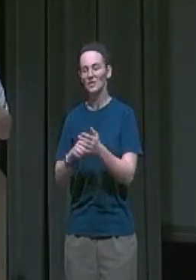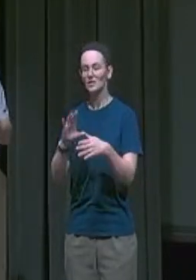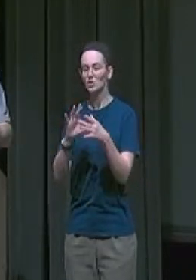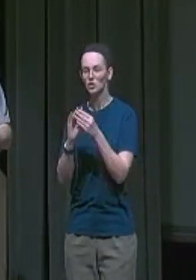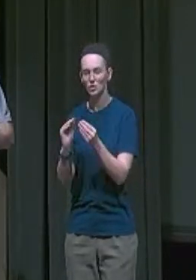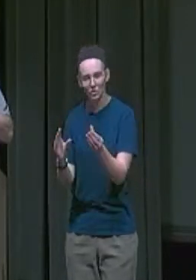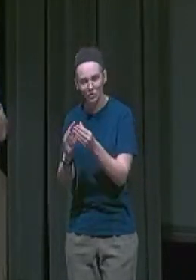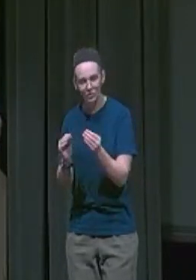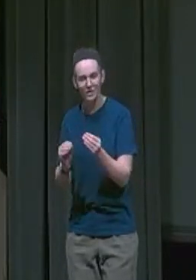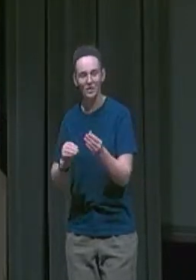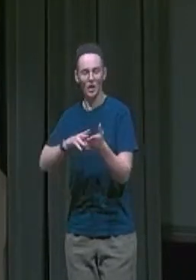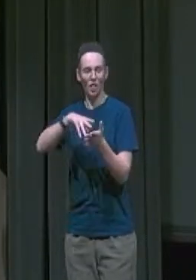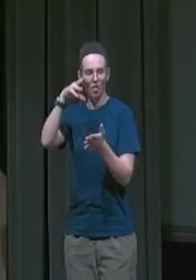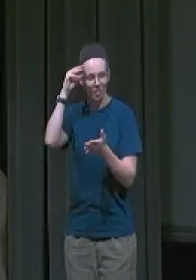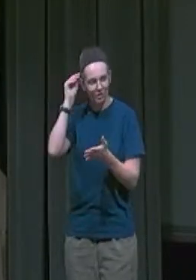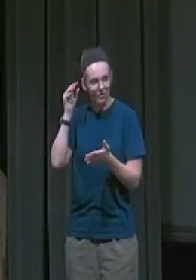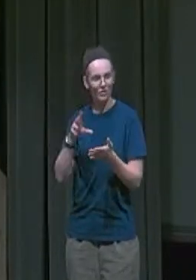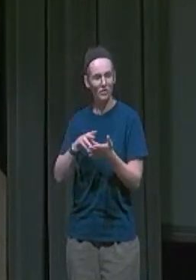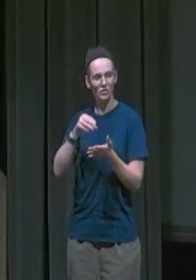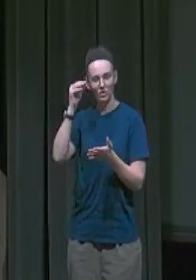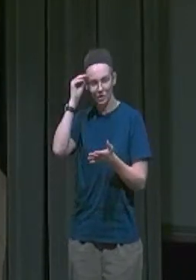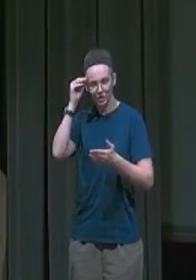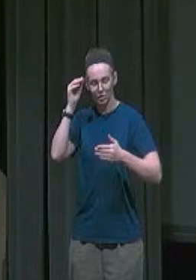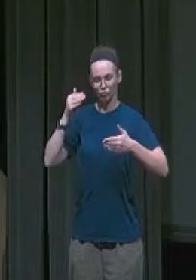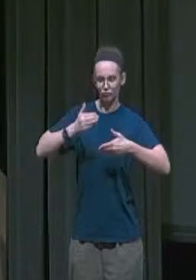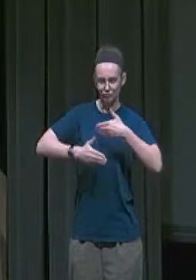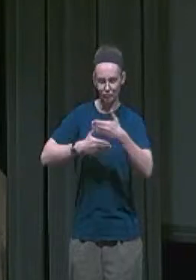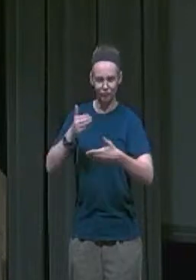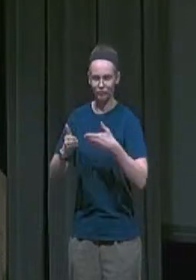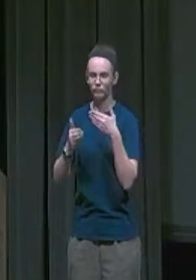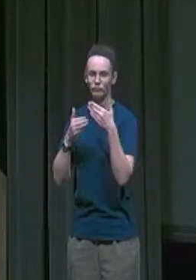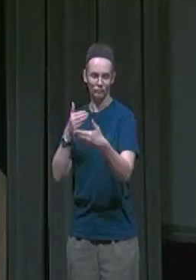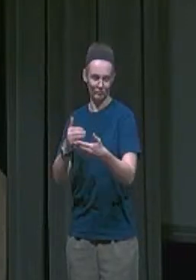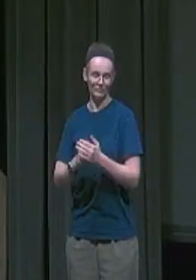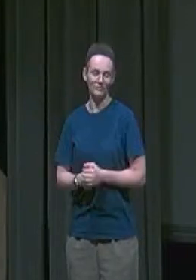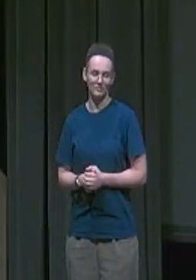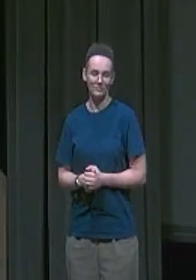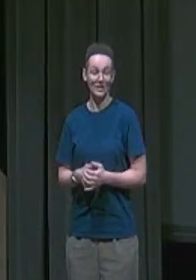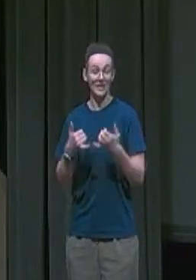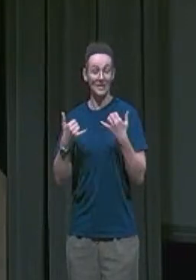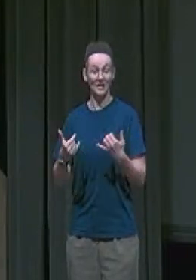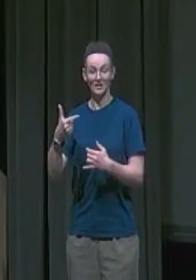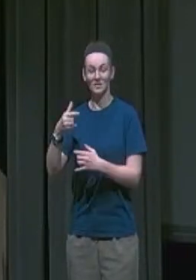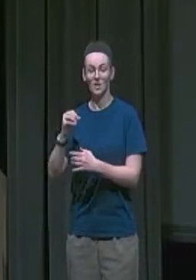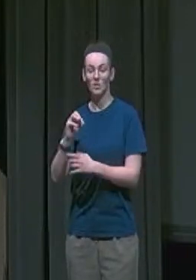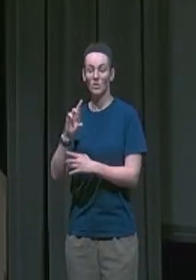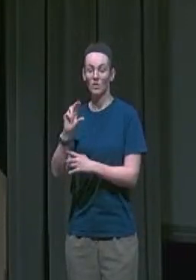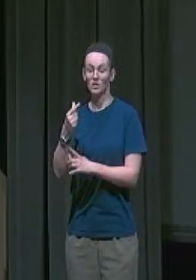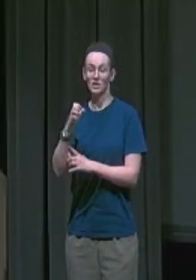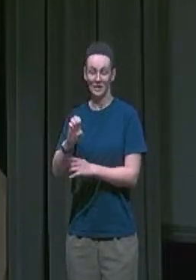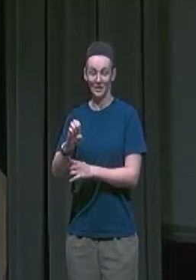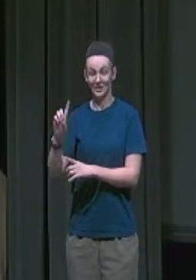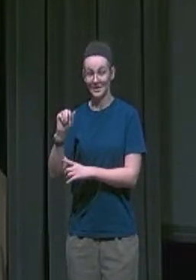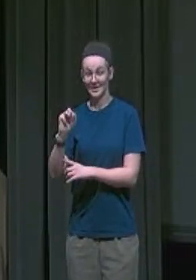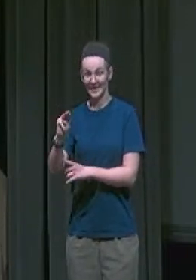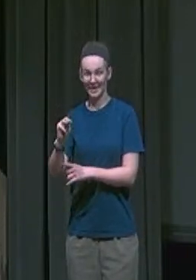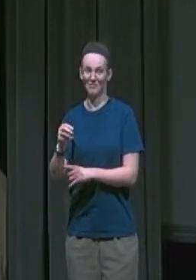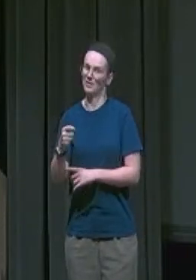we're learning, we're going forward. When we come to the Gorge Dam, obviously it's a little